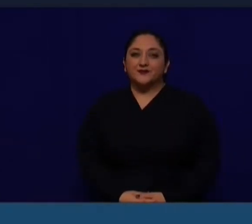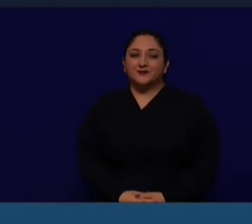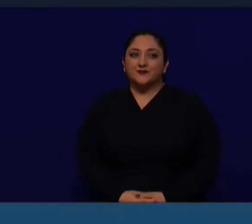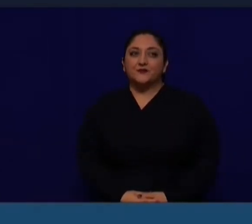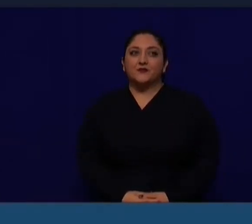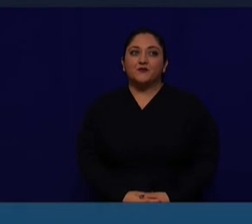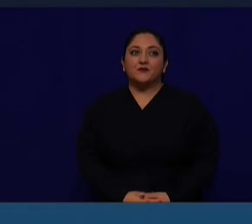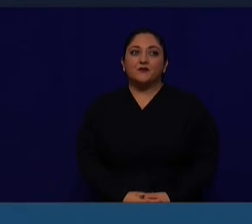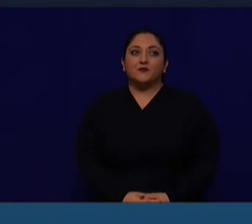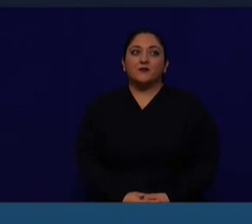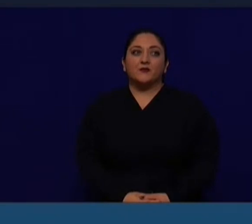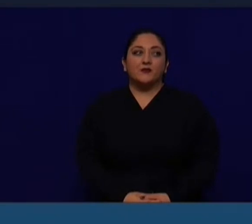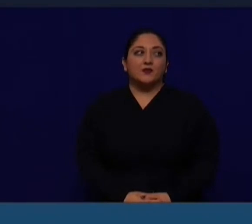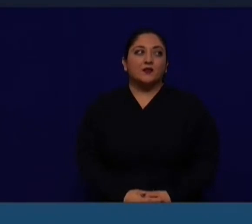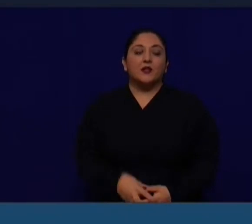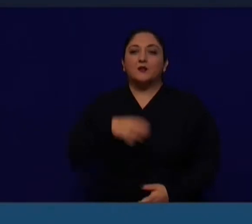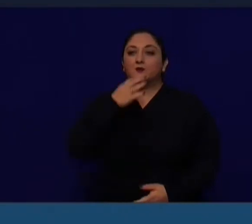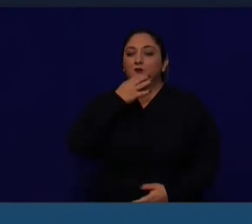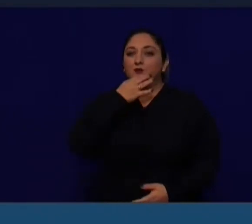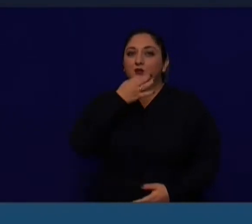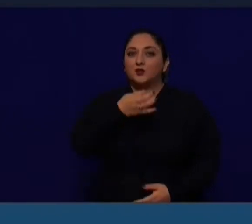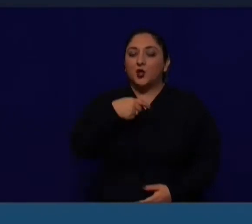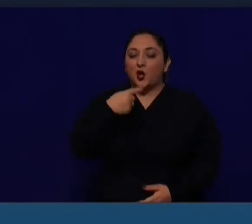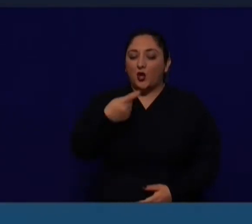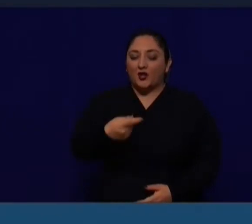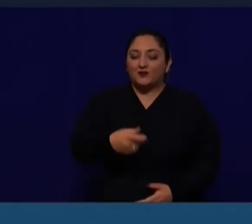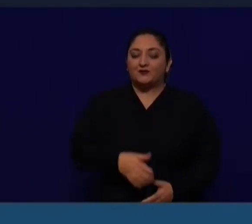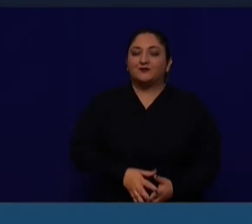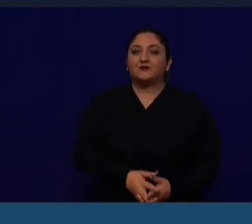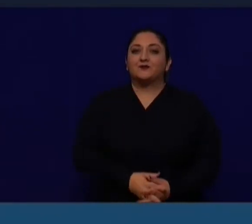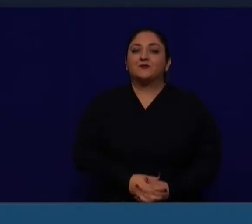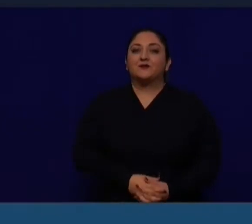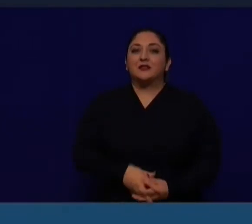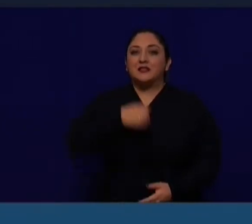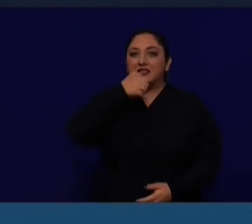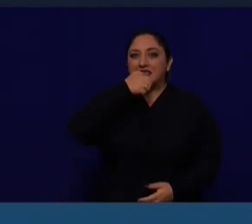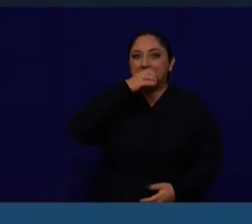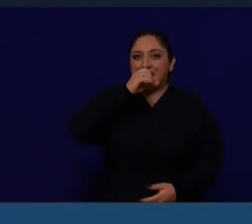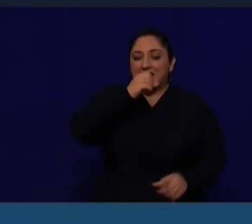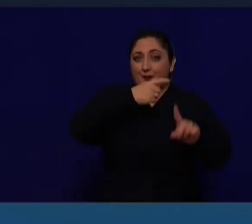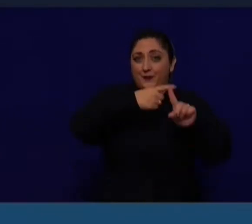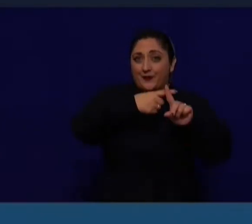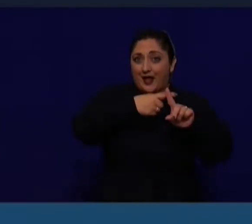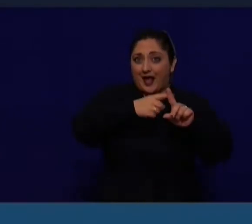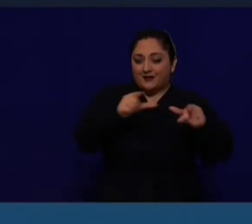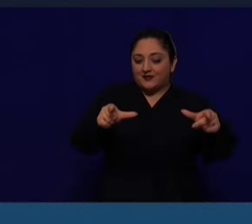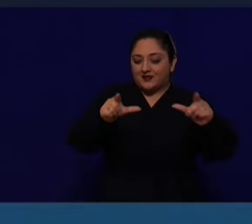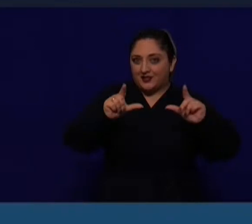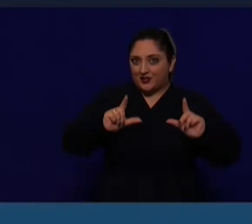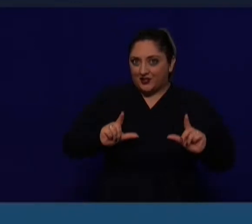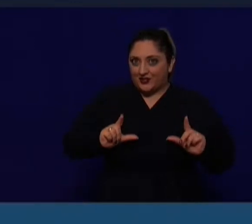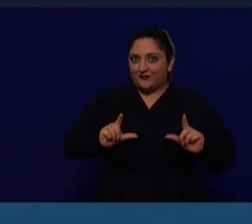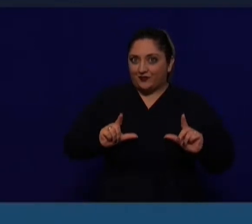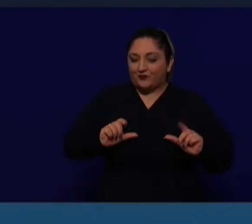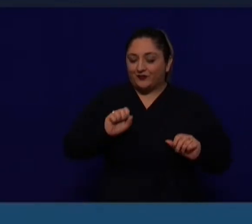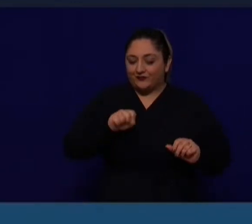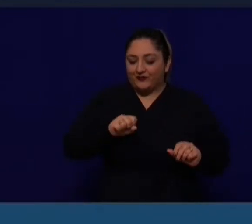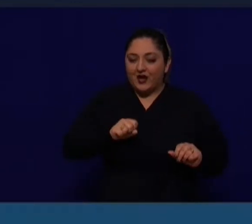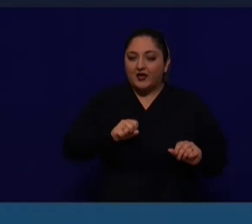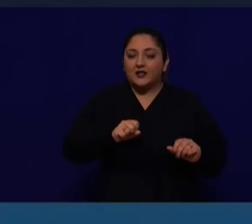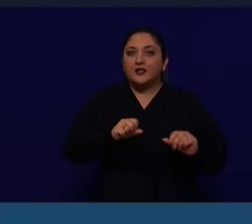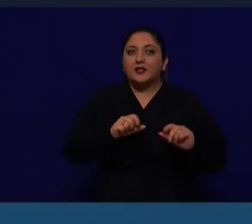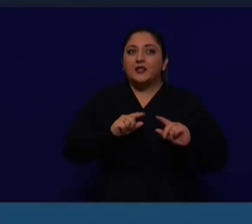Claire Ferrugia from Times of Malta. So you just announced that over 60s will start receiving the letter. Now the last update we got was that